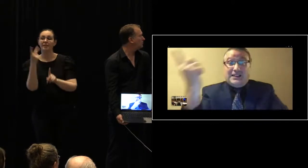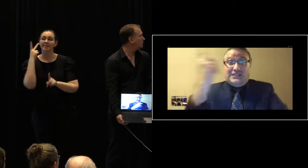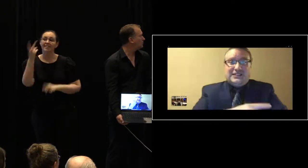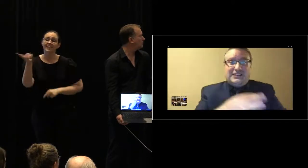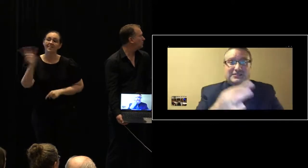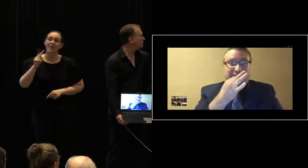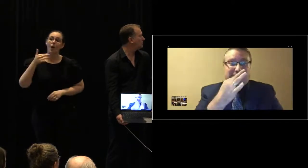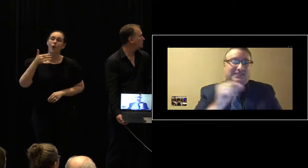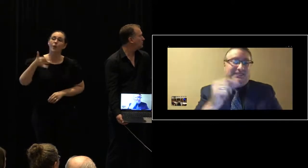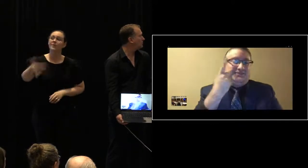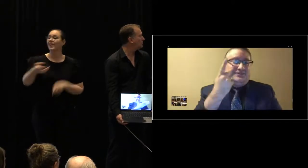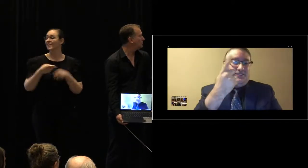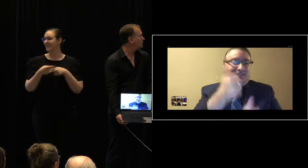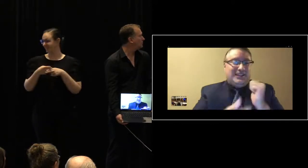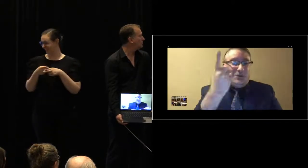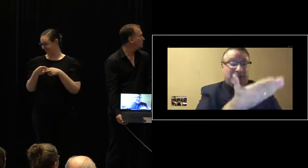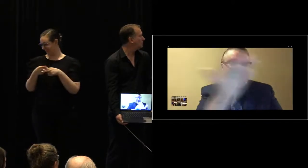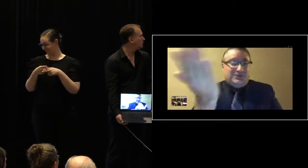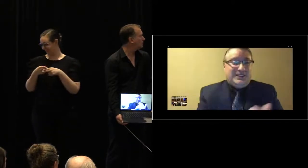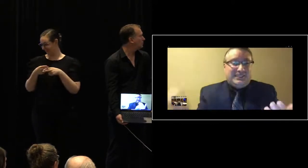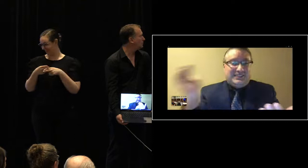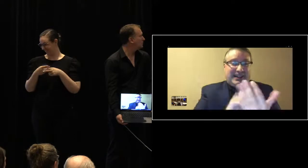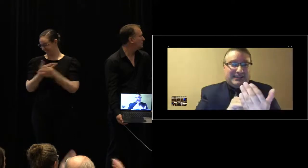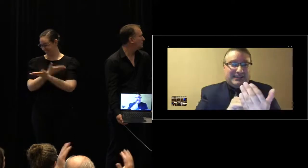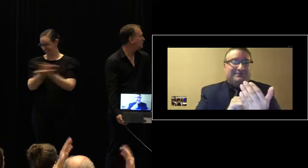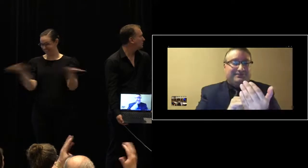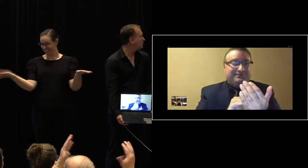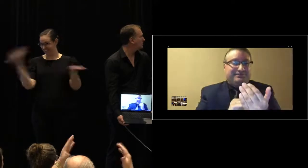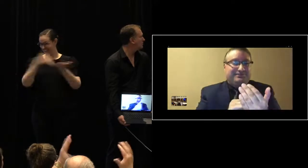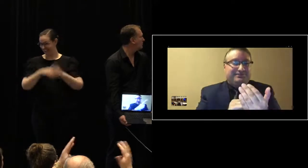Vancouver area soon. See you all then.